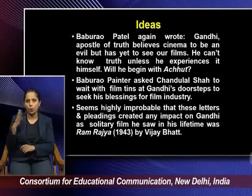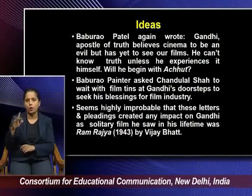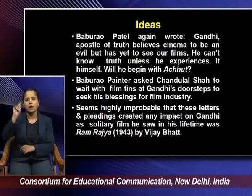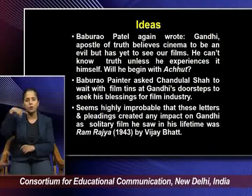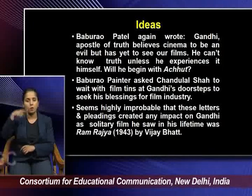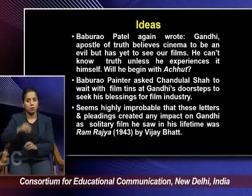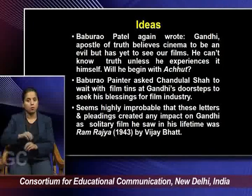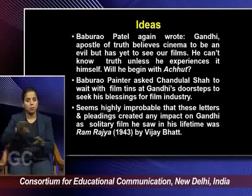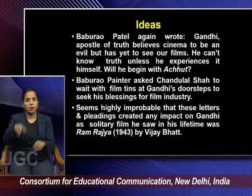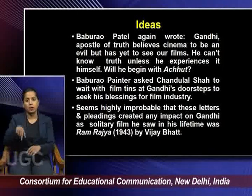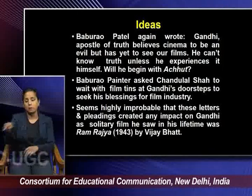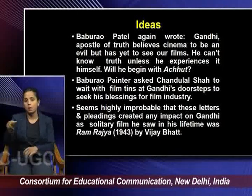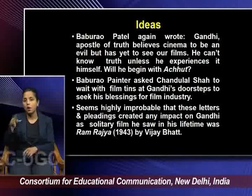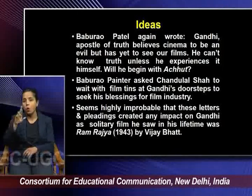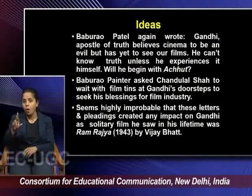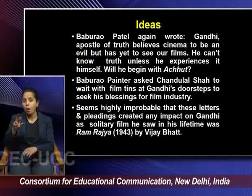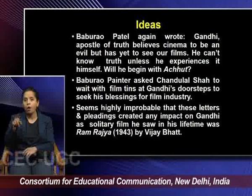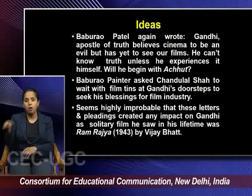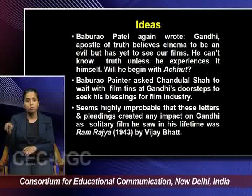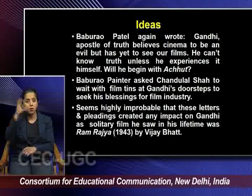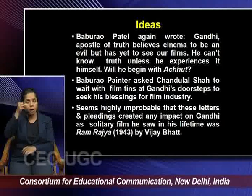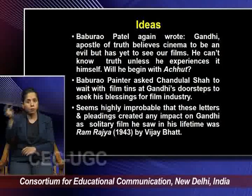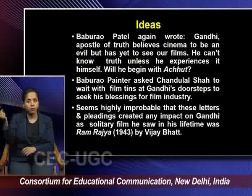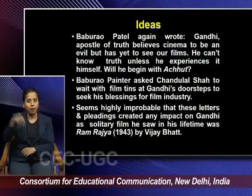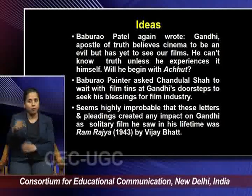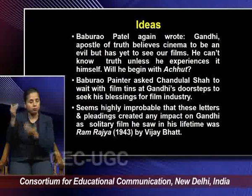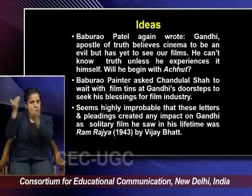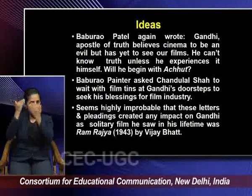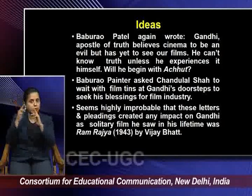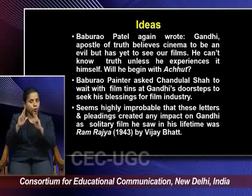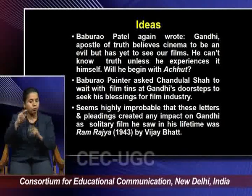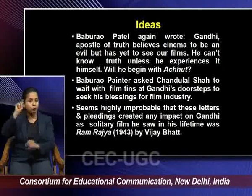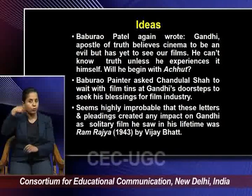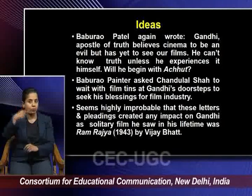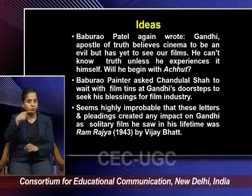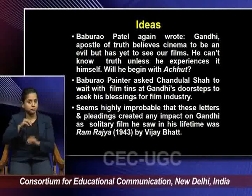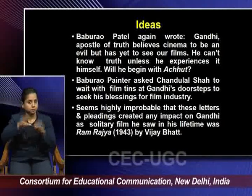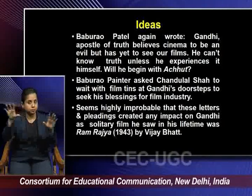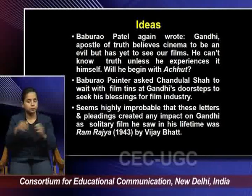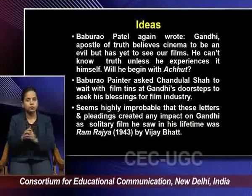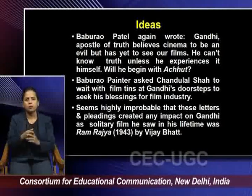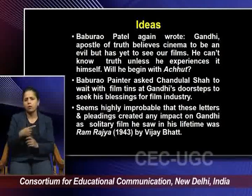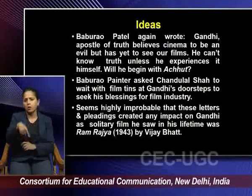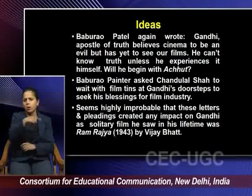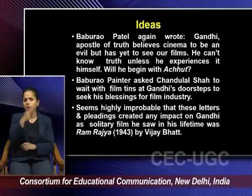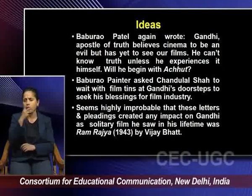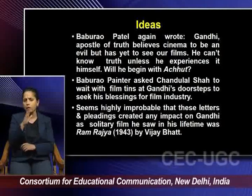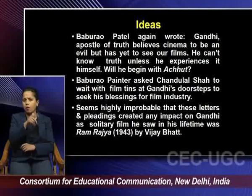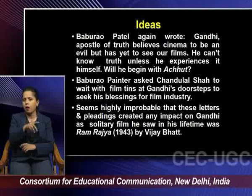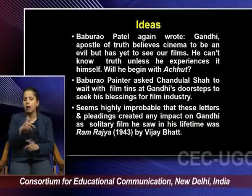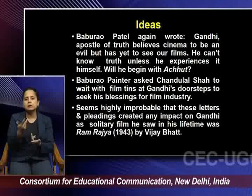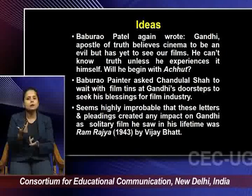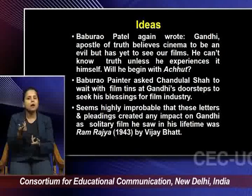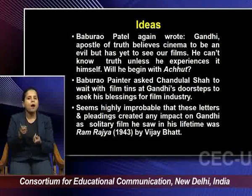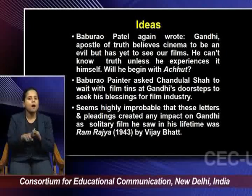tins at Gandhi's doorsteps to seek his blessings for the film industry. So we find that it was very improbable